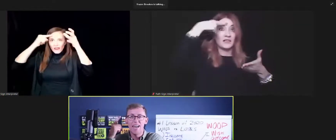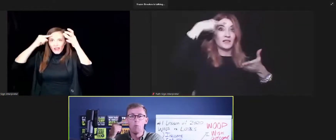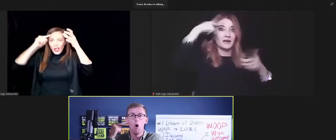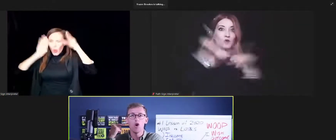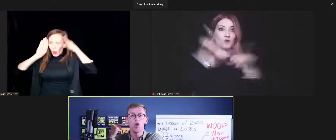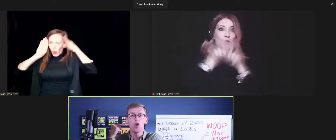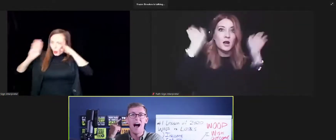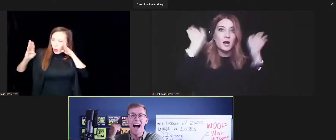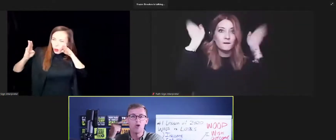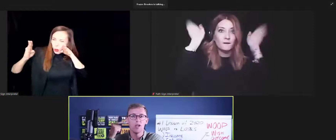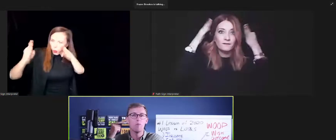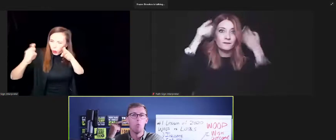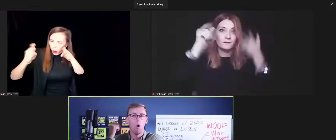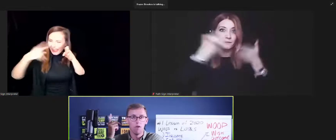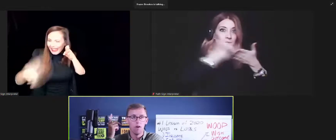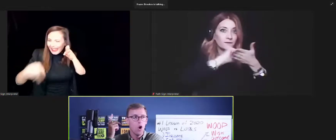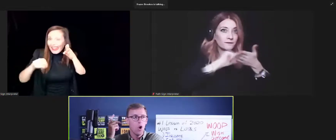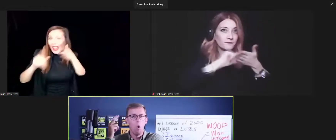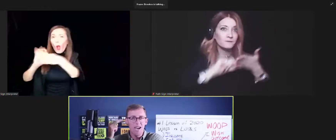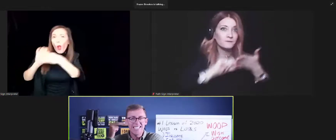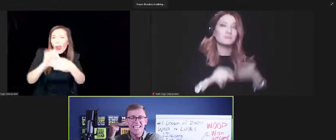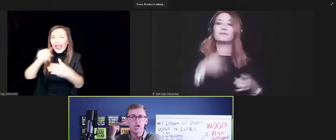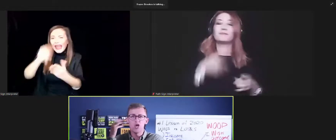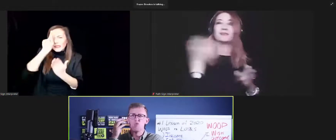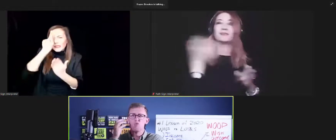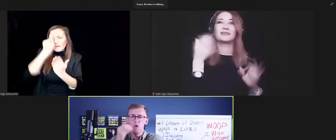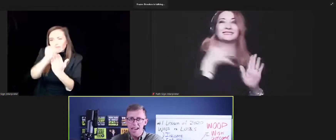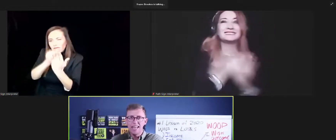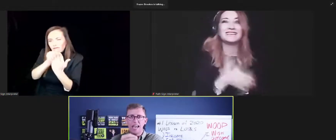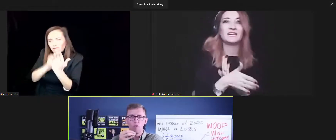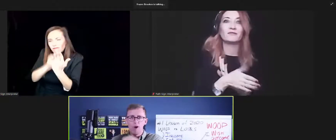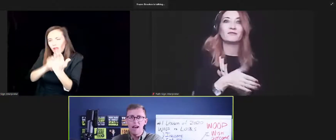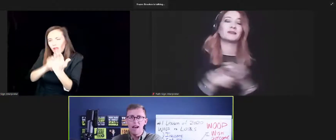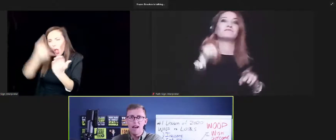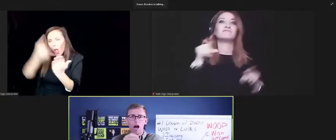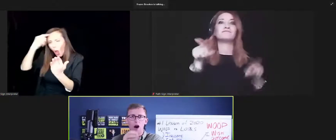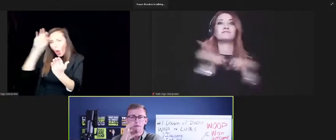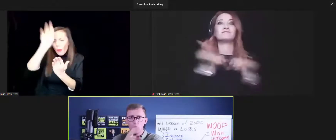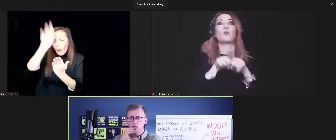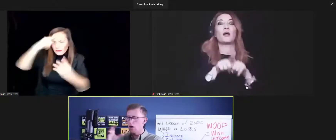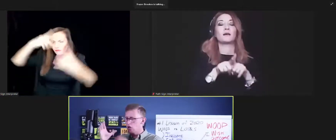head what you actually want. What is it that you really,